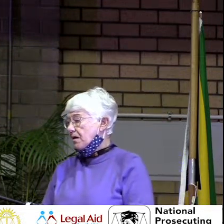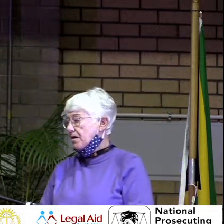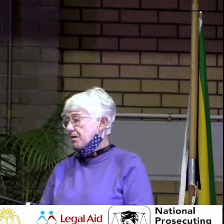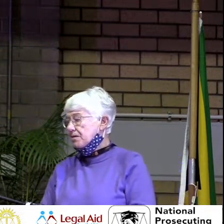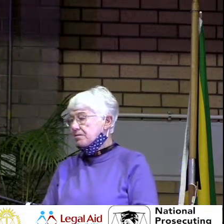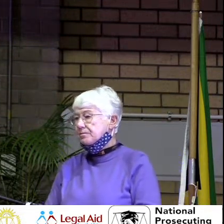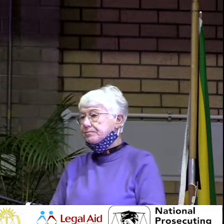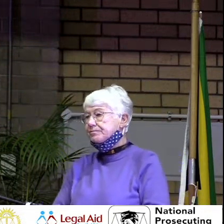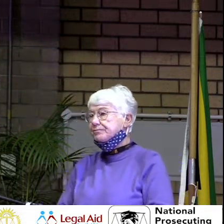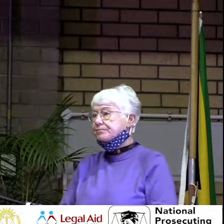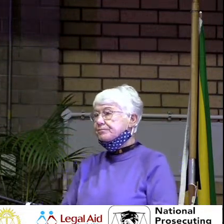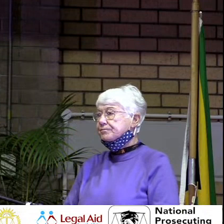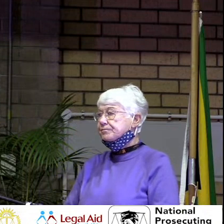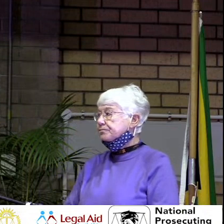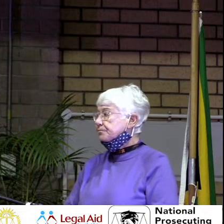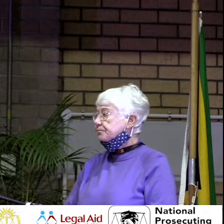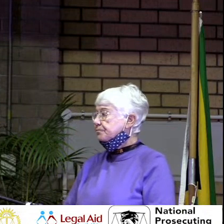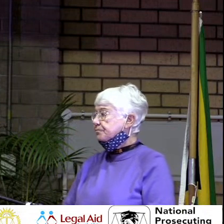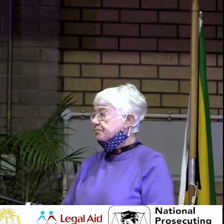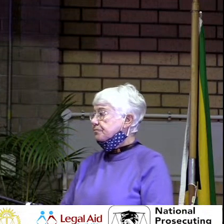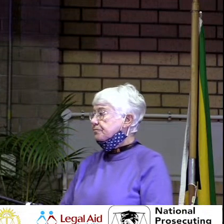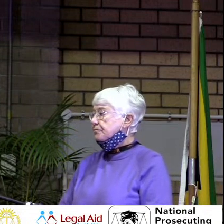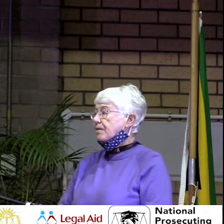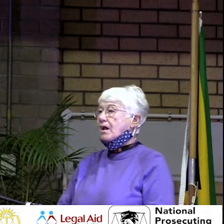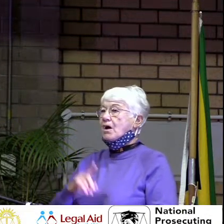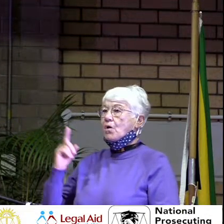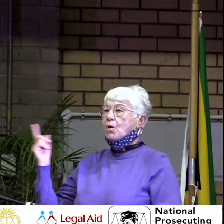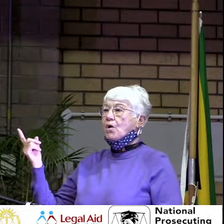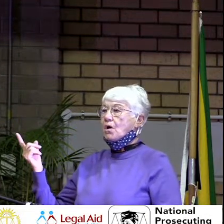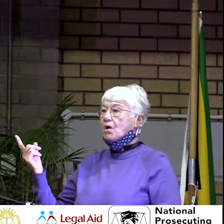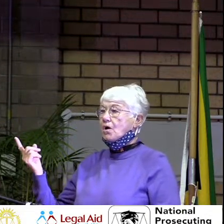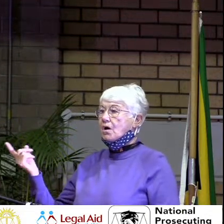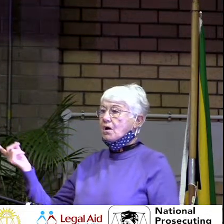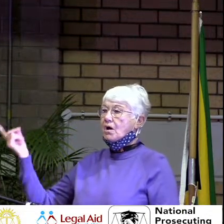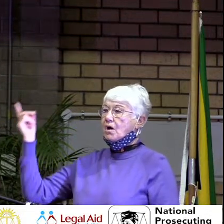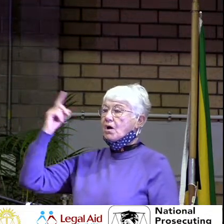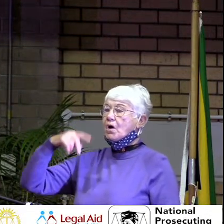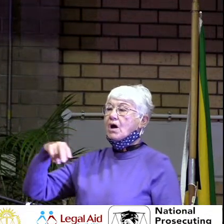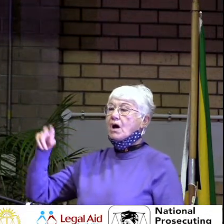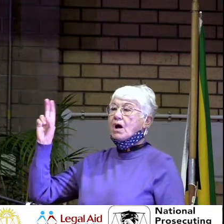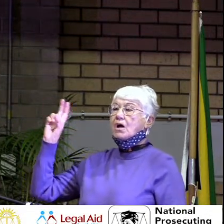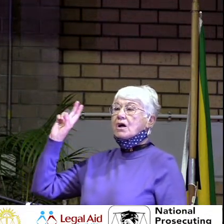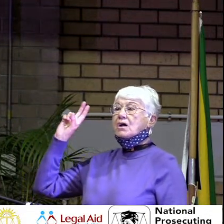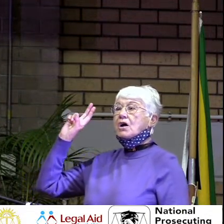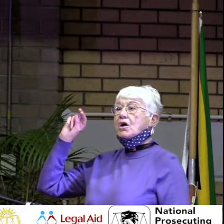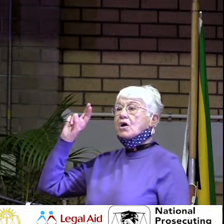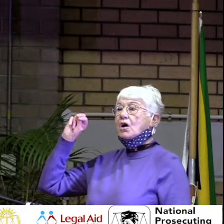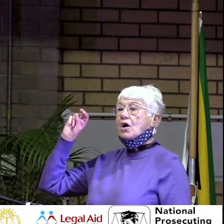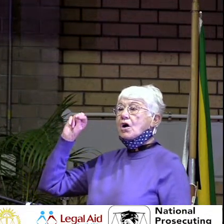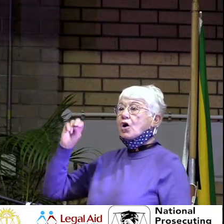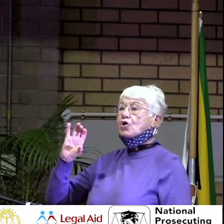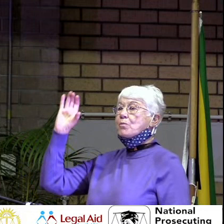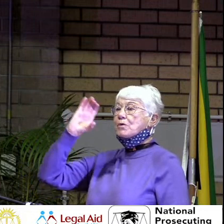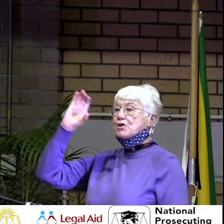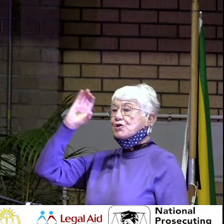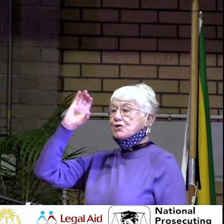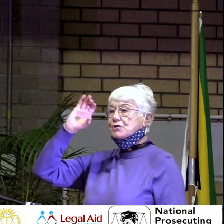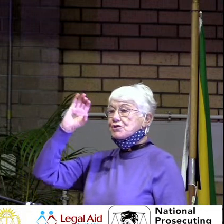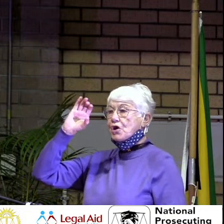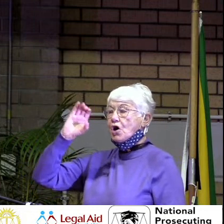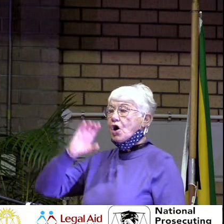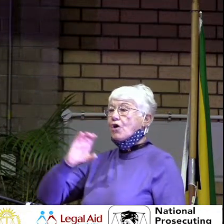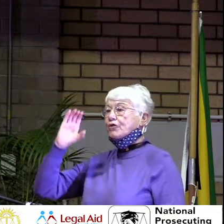I would now like to call upon our National Commissioner of Correctional Services,